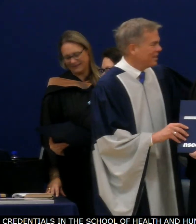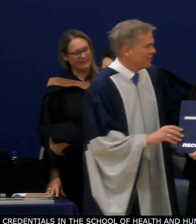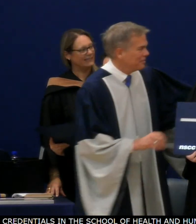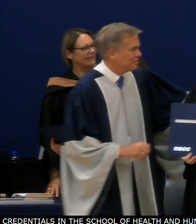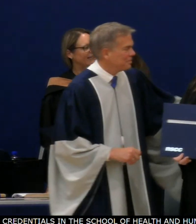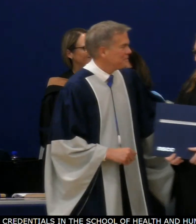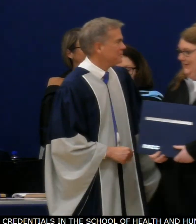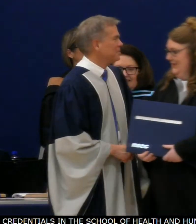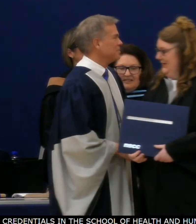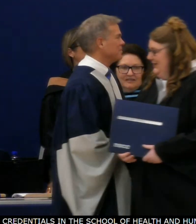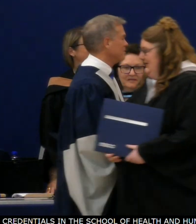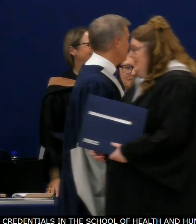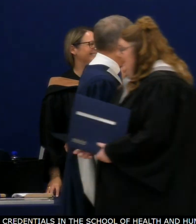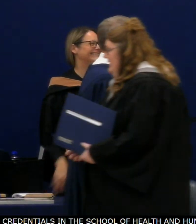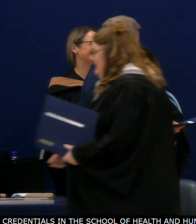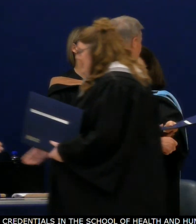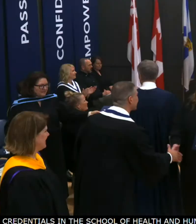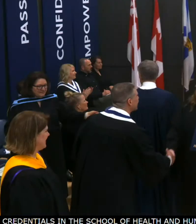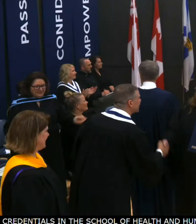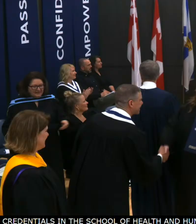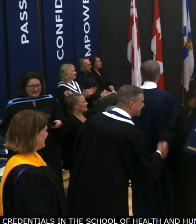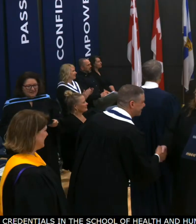Alan Varghese.